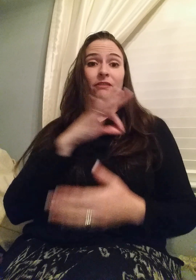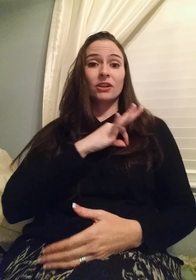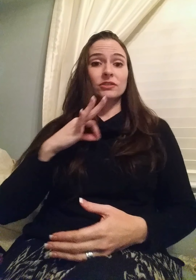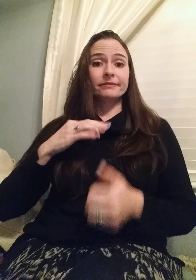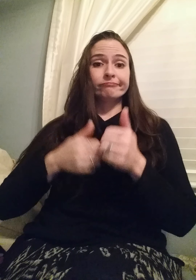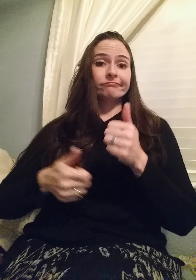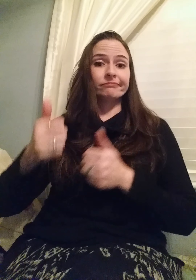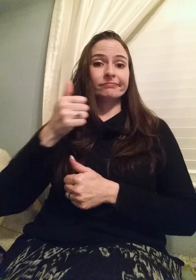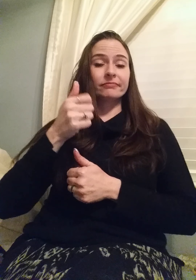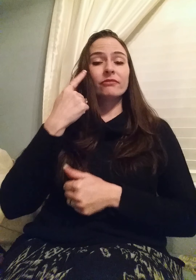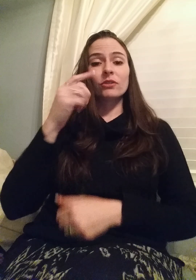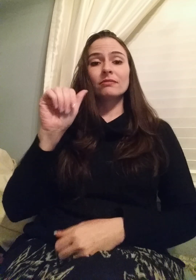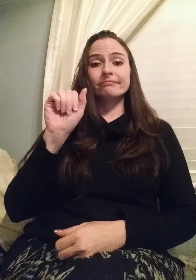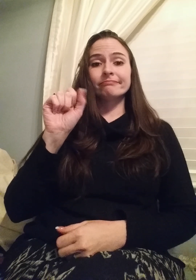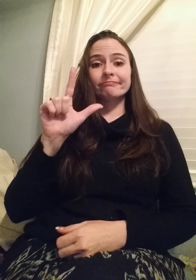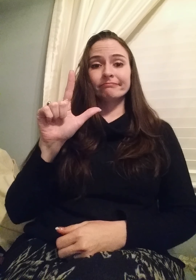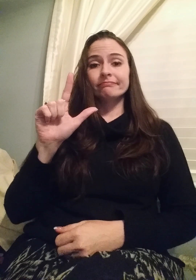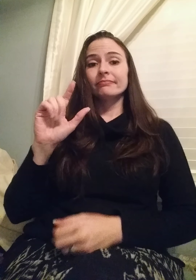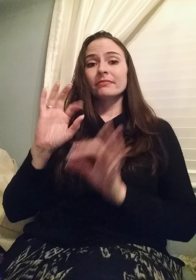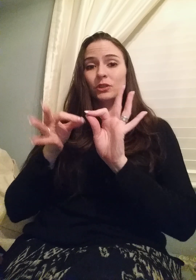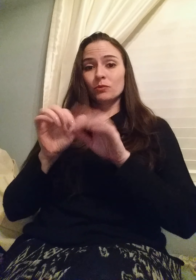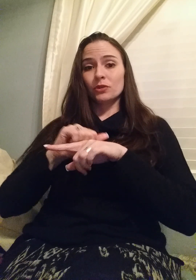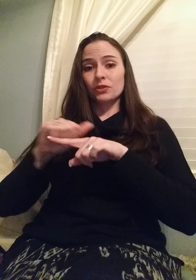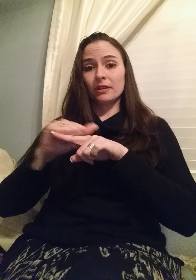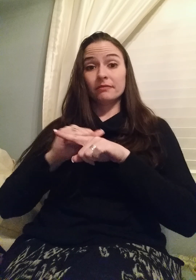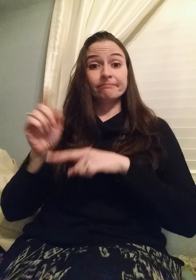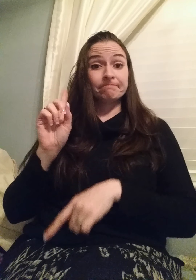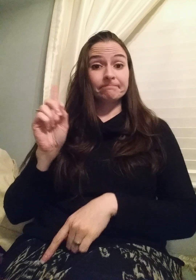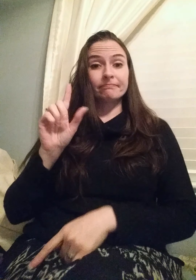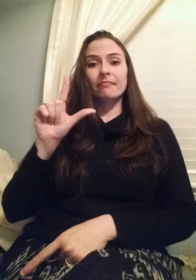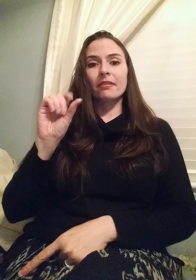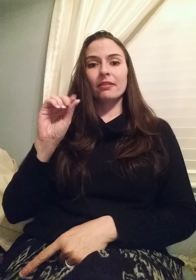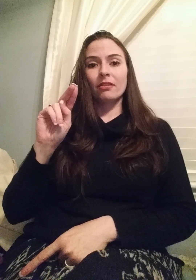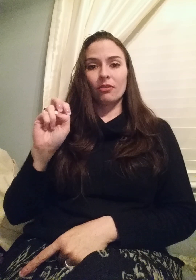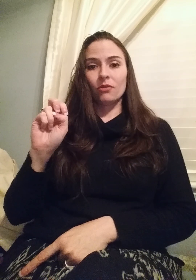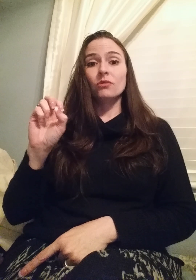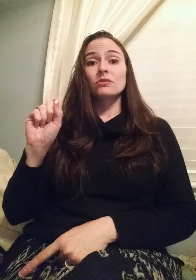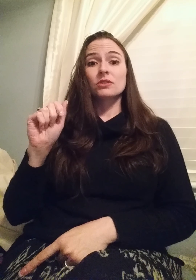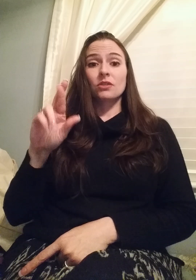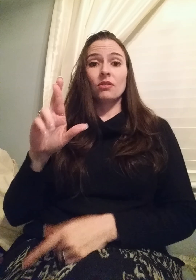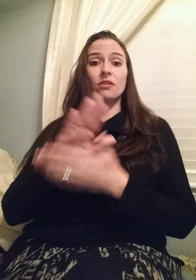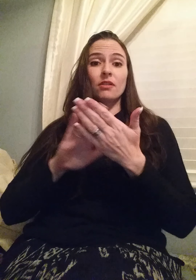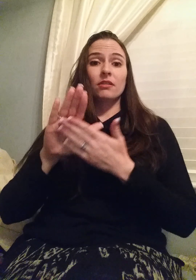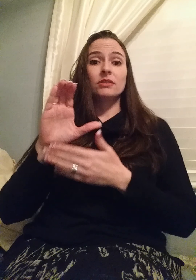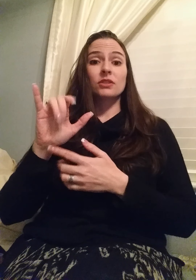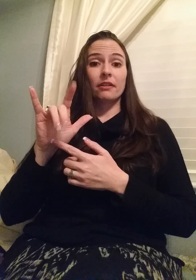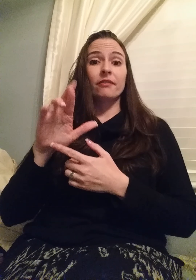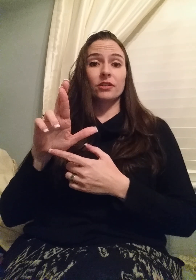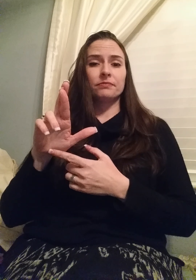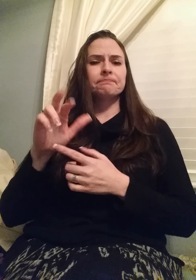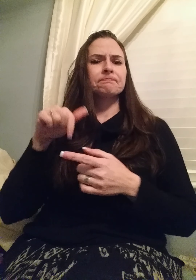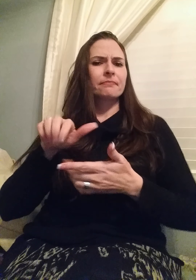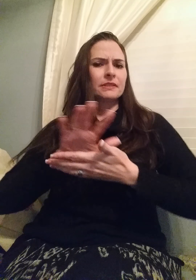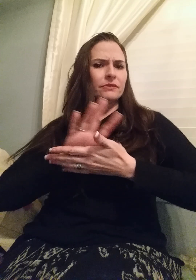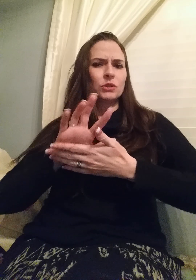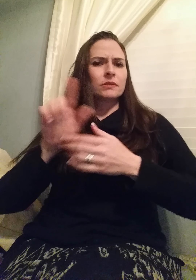Star College Sci-Fair. I wanted to make this video to explain to you some of the new and upcoming things that are happening